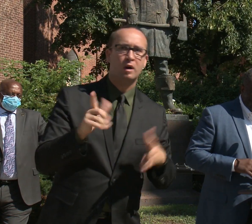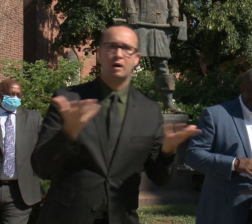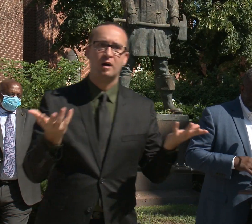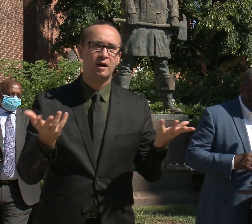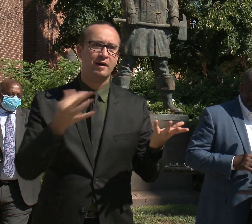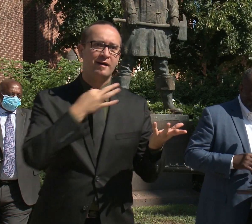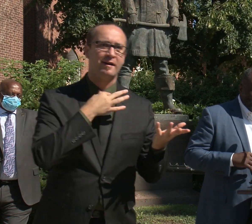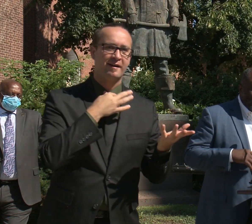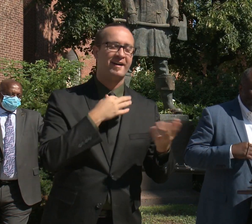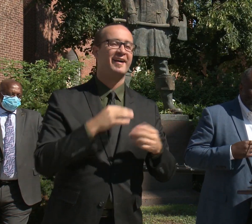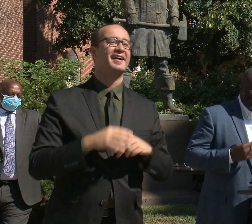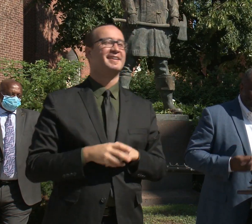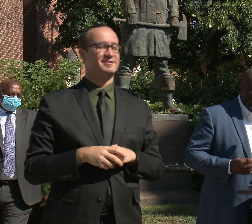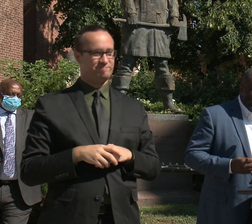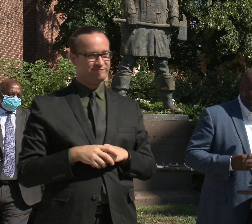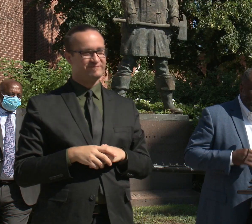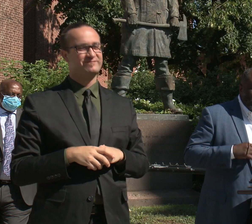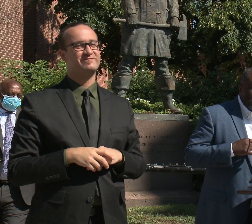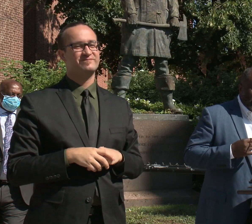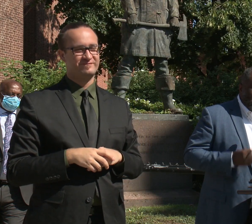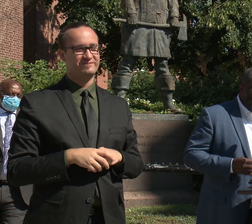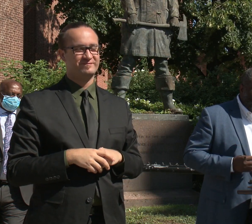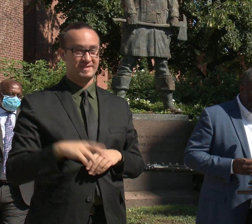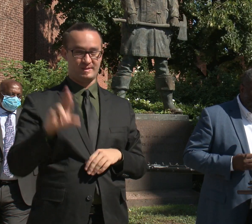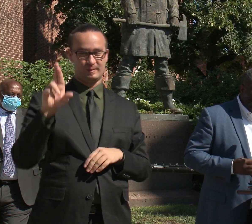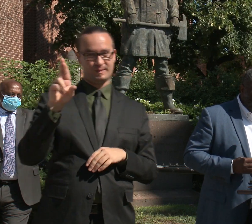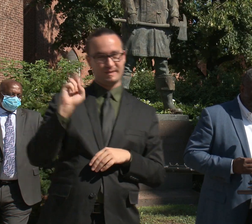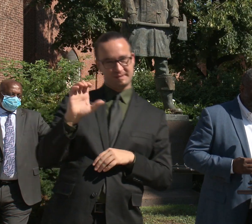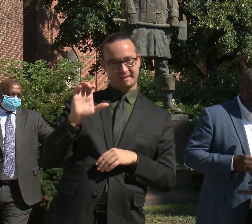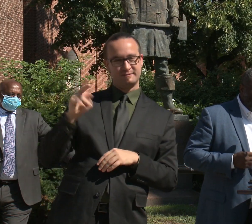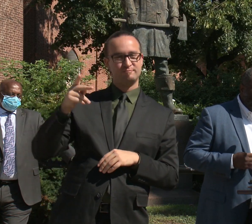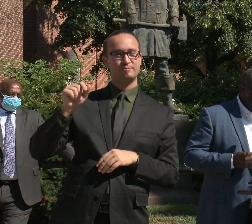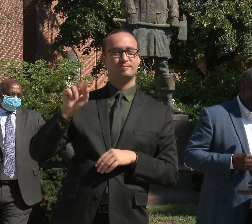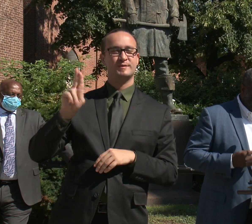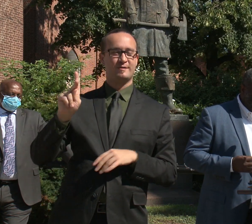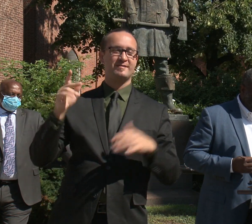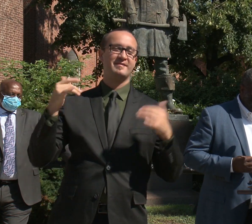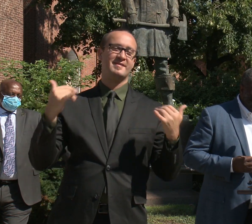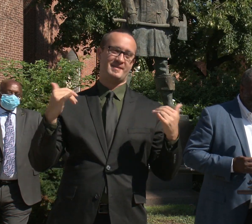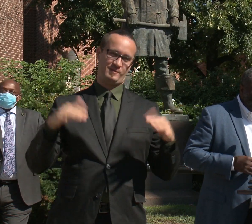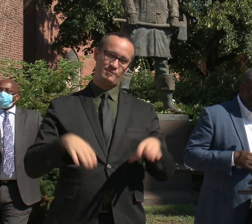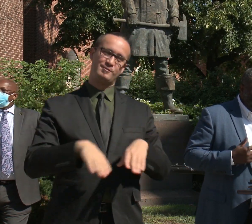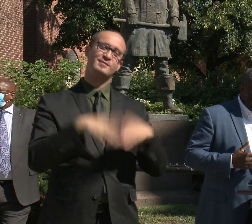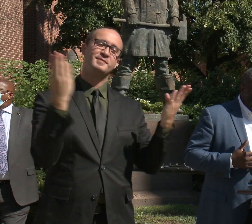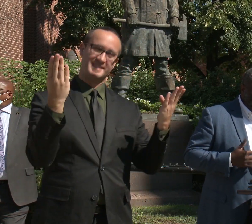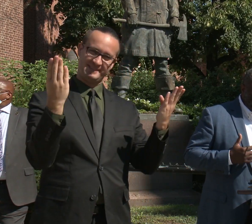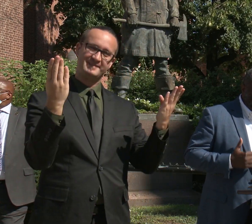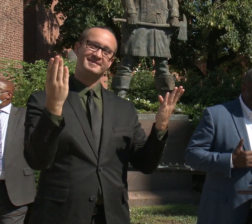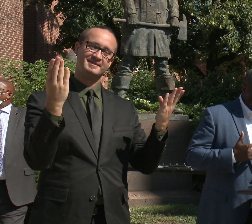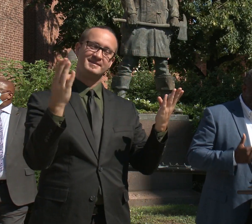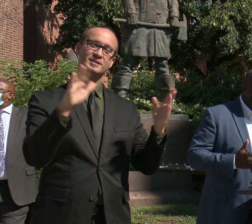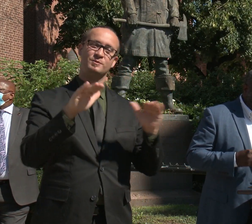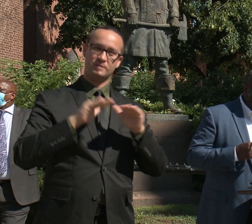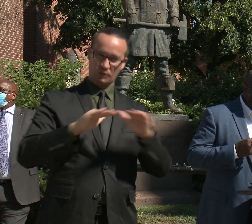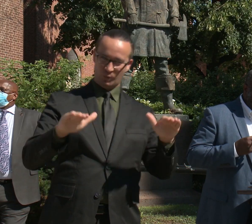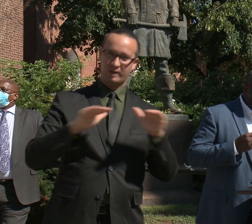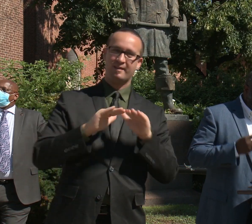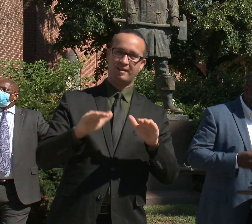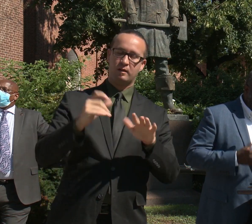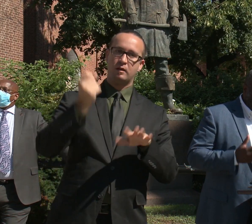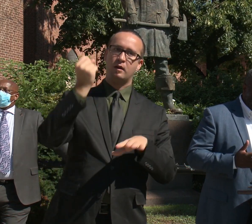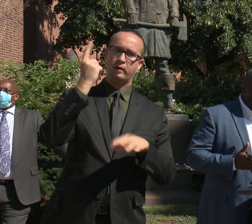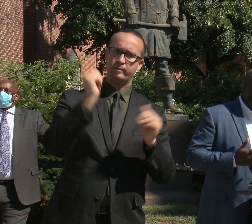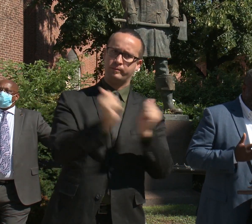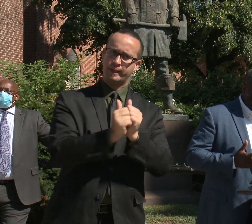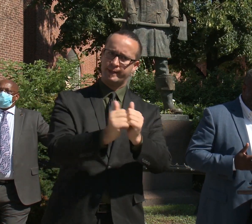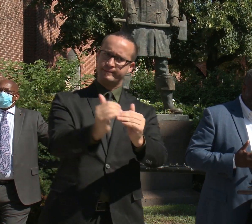Baltimore City Rec and Parks will be reopening a limited number of pools with new restrictions to make sure that we're in support and